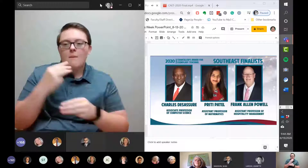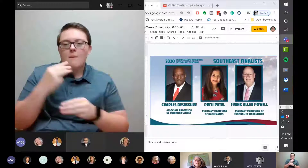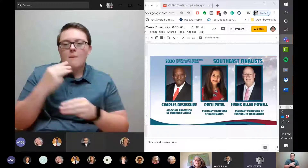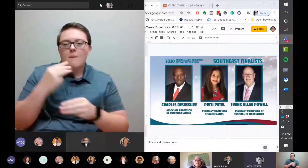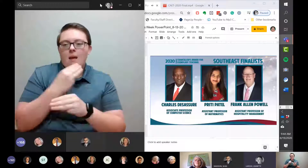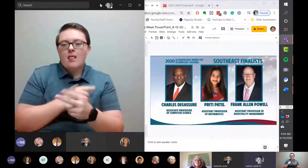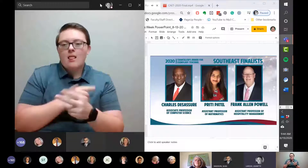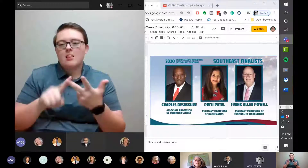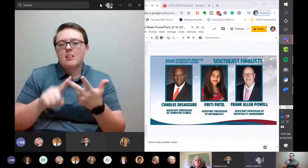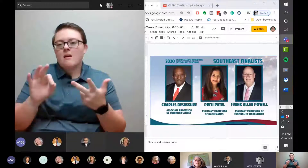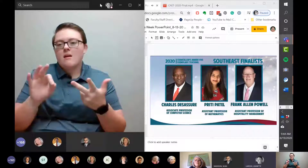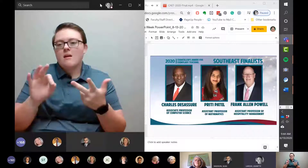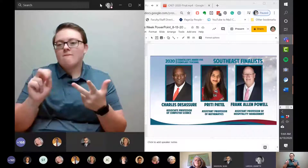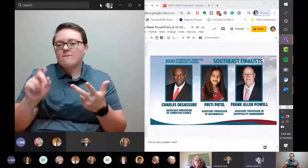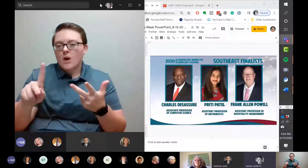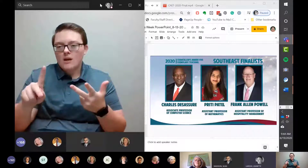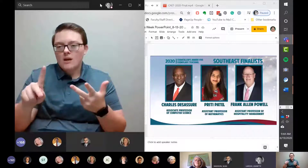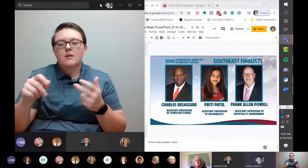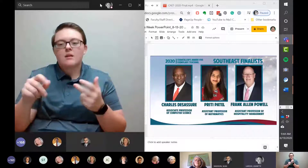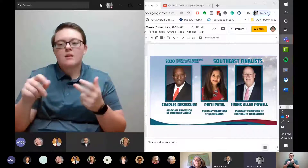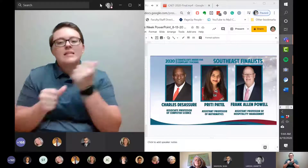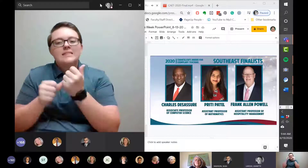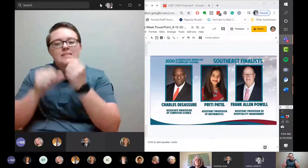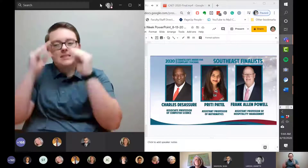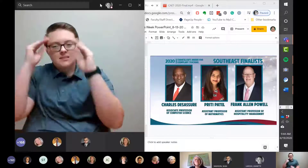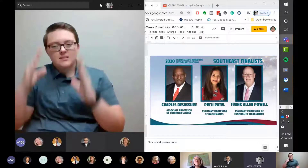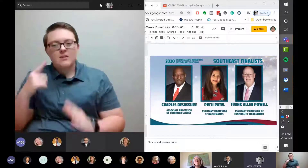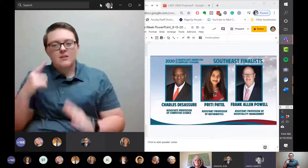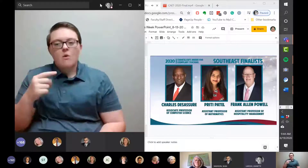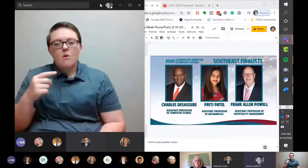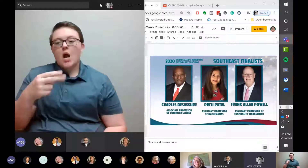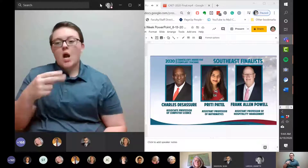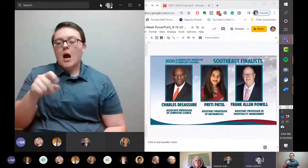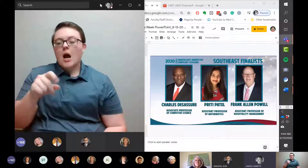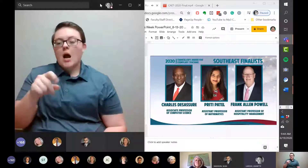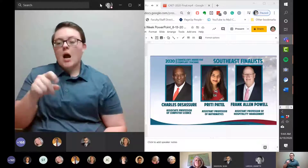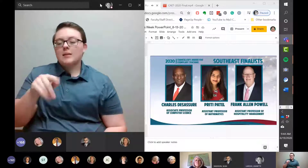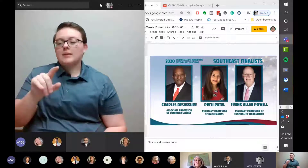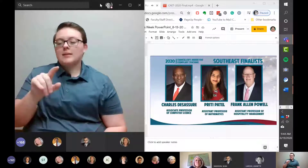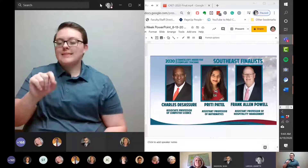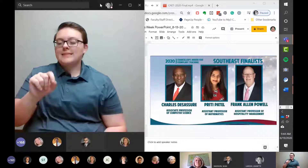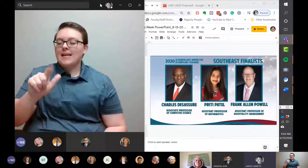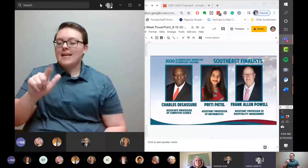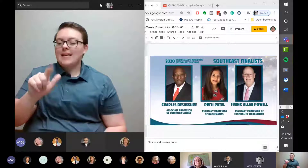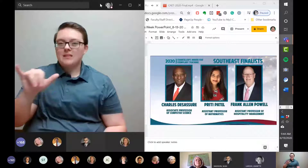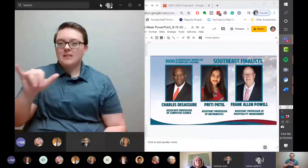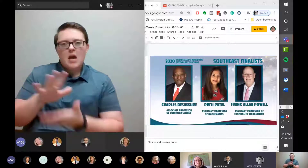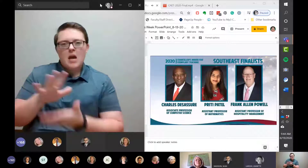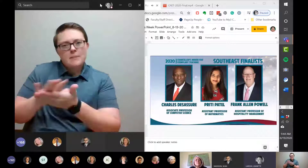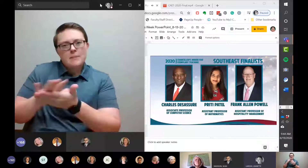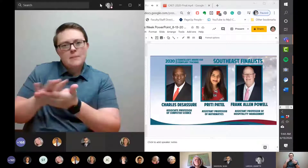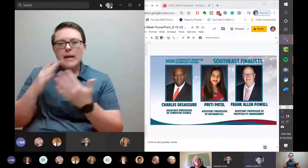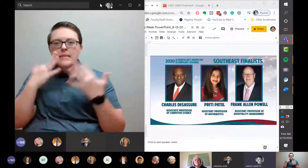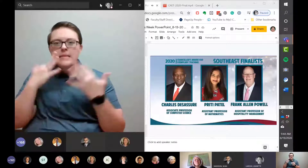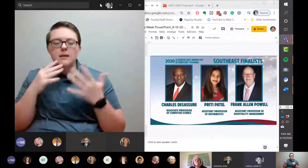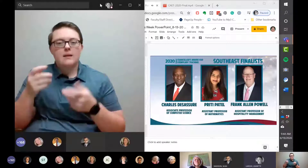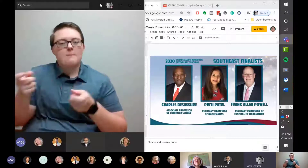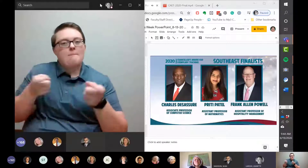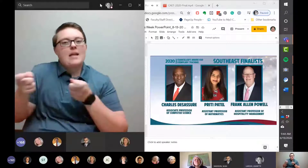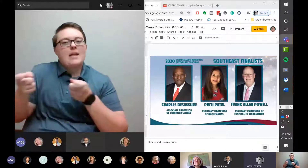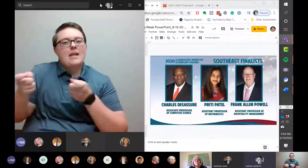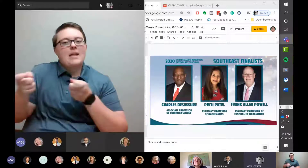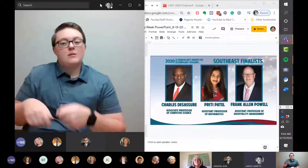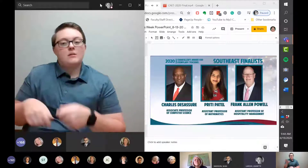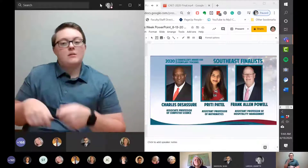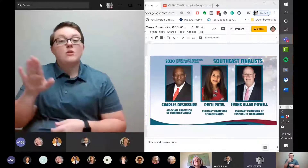Allenpal, Assistant Professor, Hospitality Management. The 2020 recipient for the Southeast